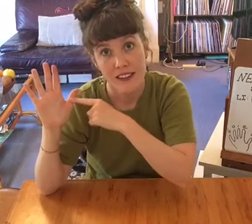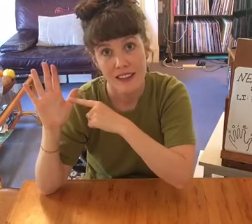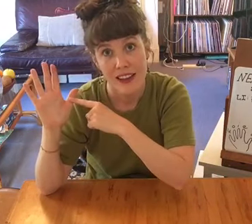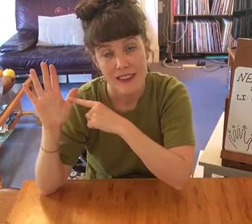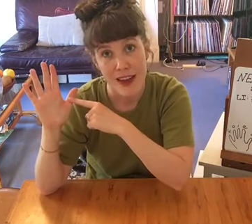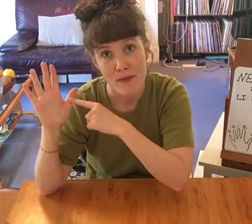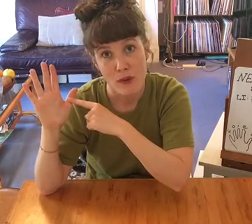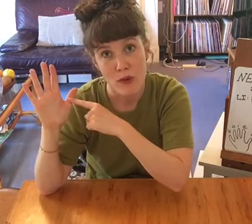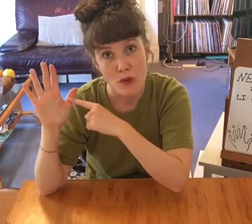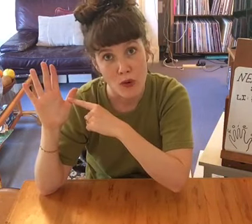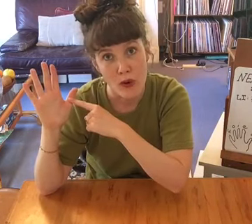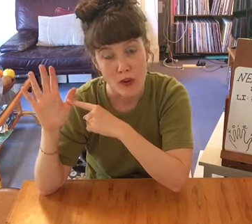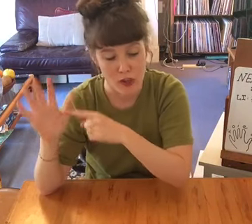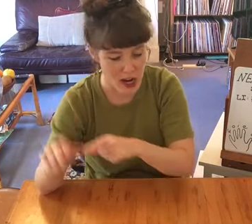Like that. You draw your J.